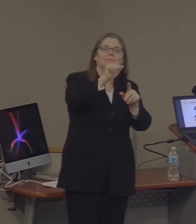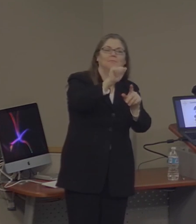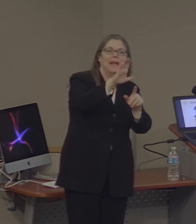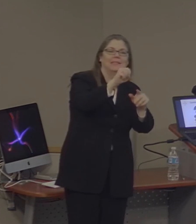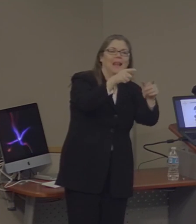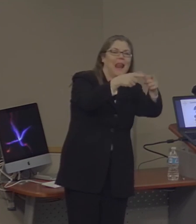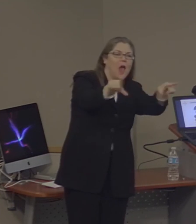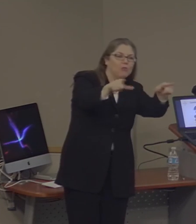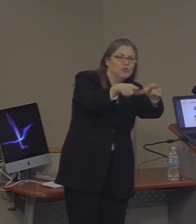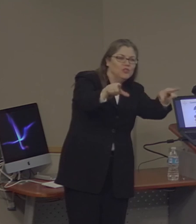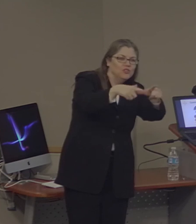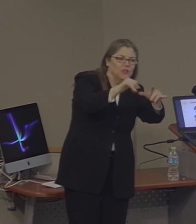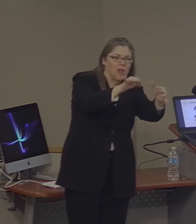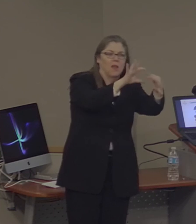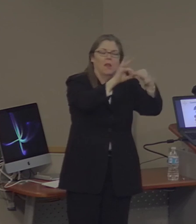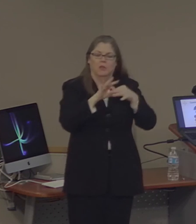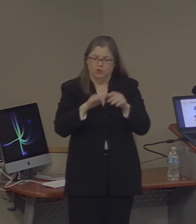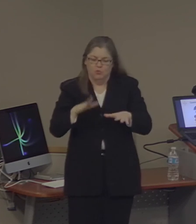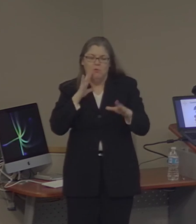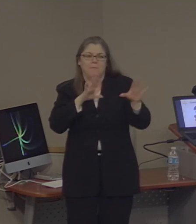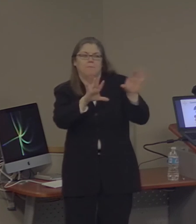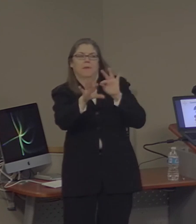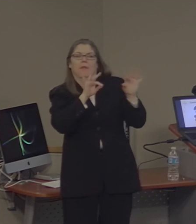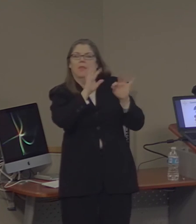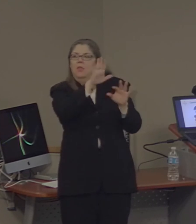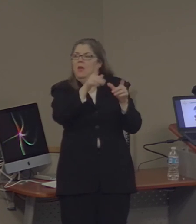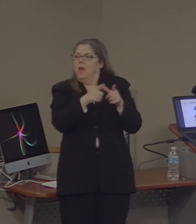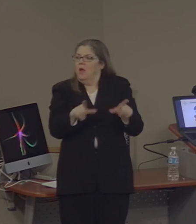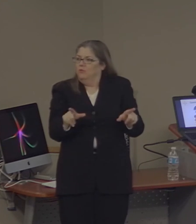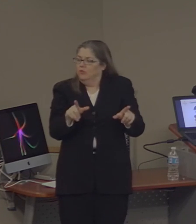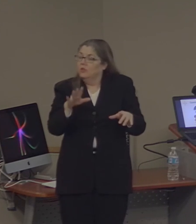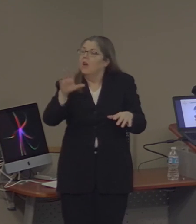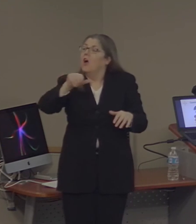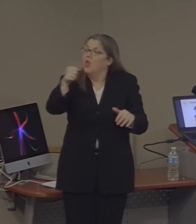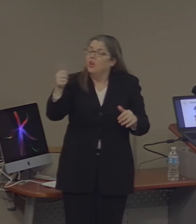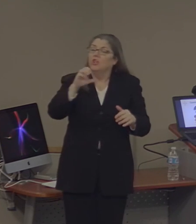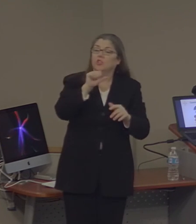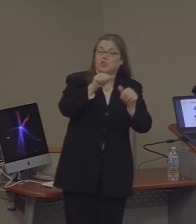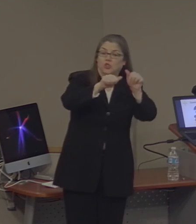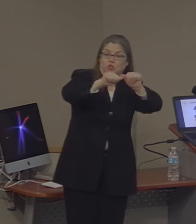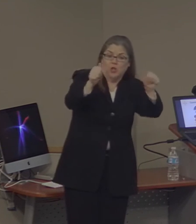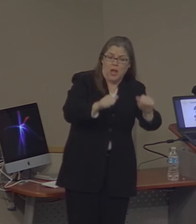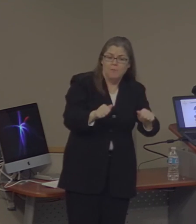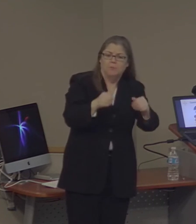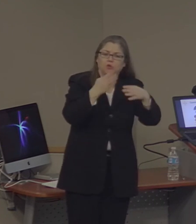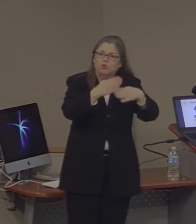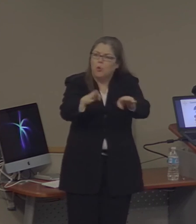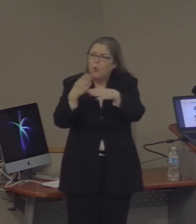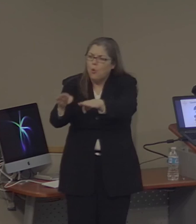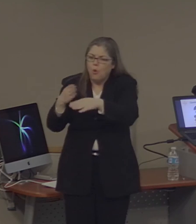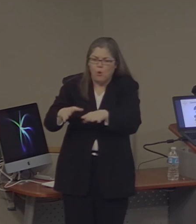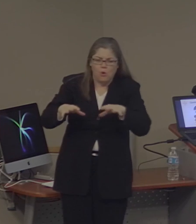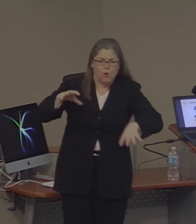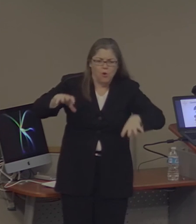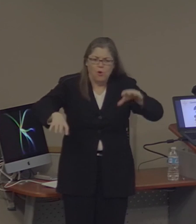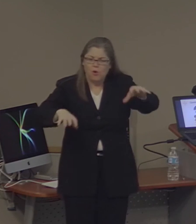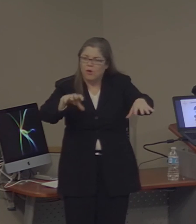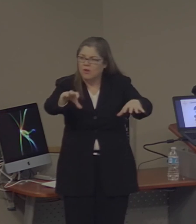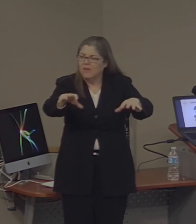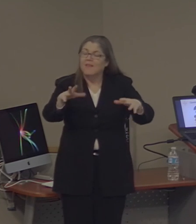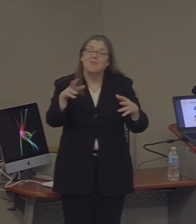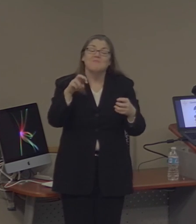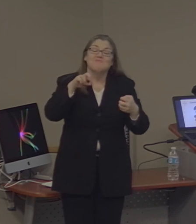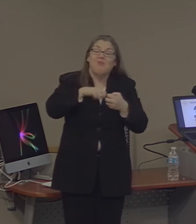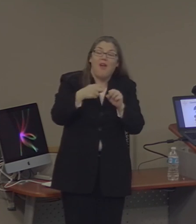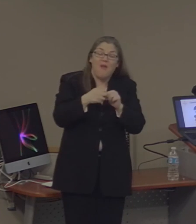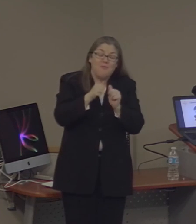them. There's also things like shape sorters and shape toys. The problem with a lot of shape sorters is that